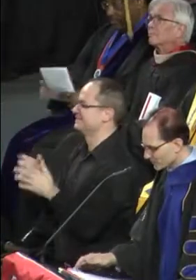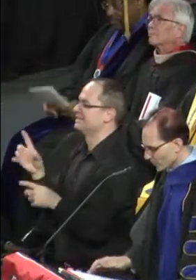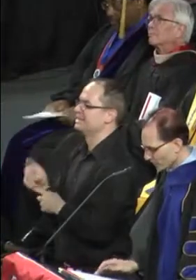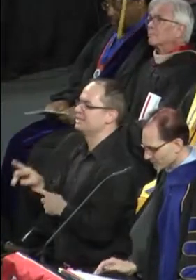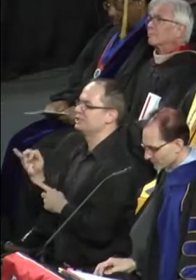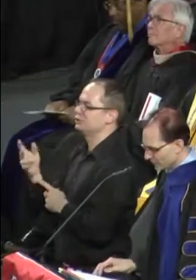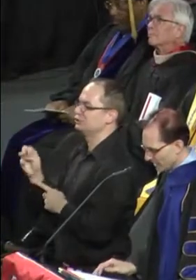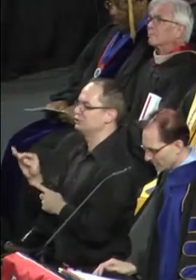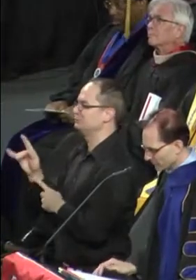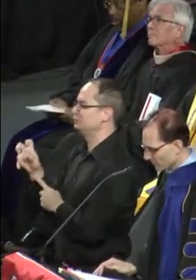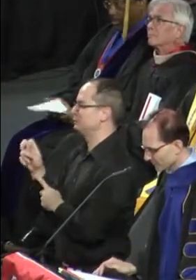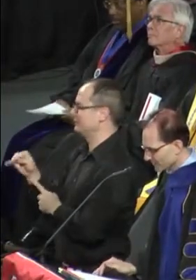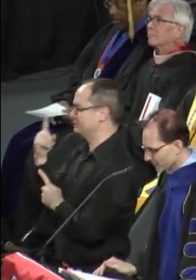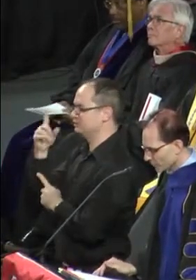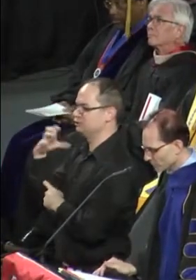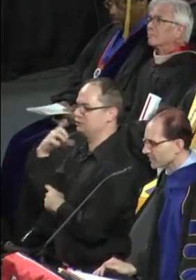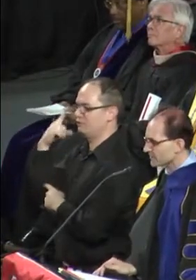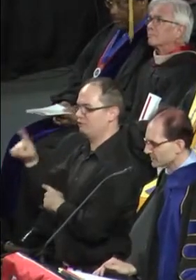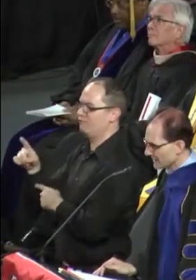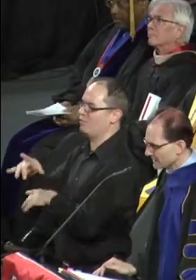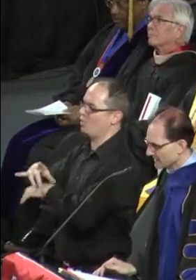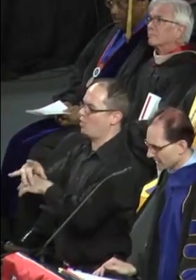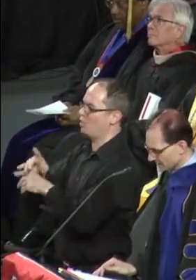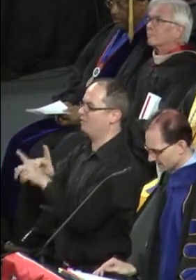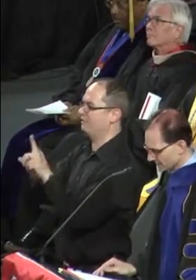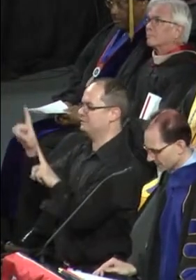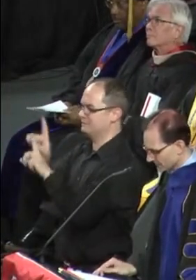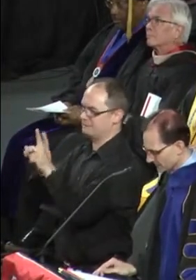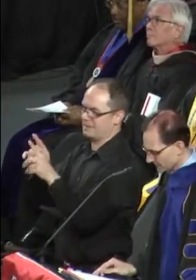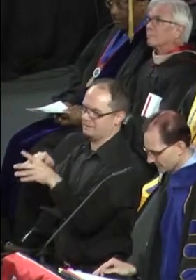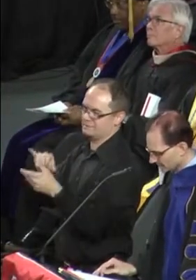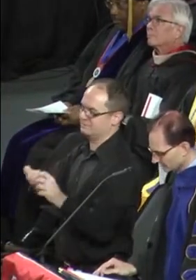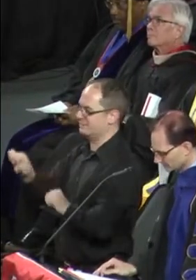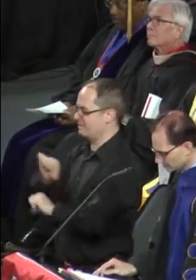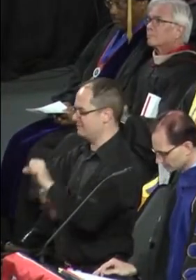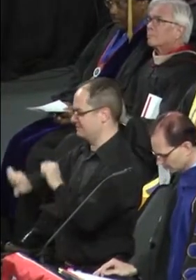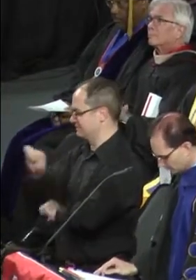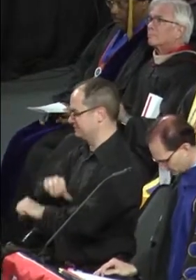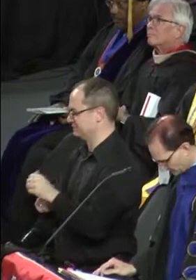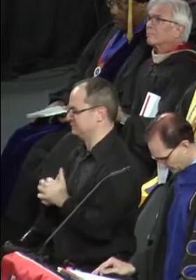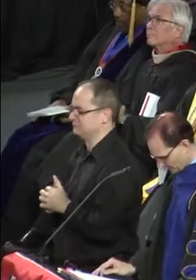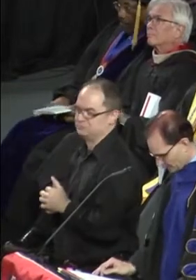Dr. Jim Jordan, Chair, Department of Earth and Space Sciences.